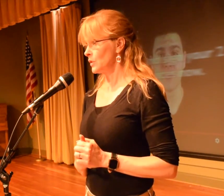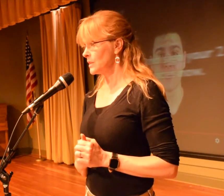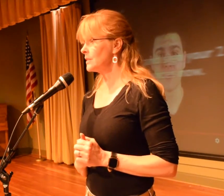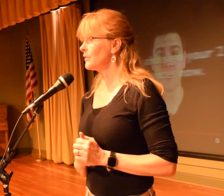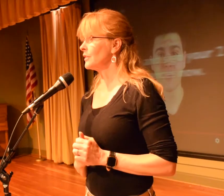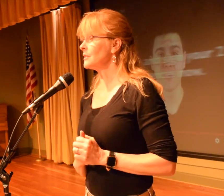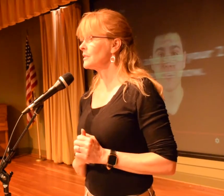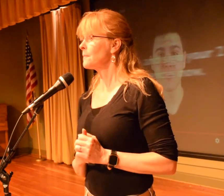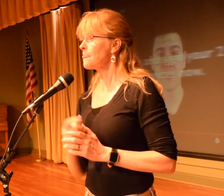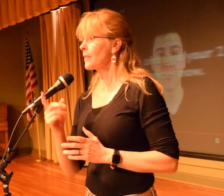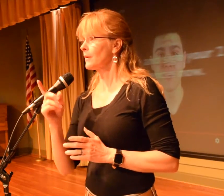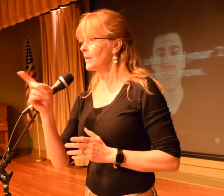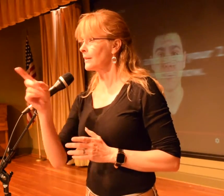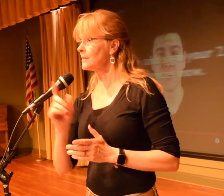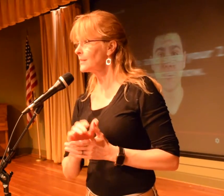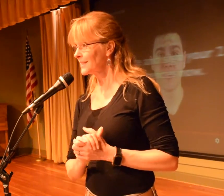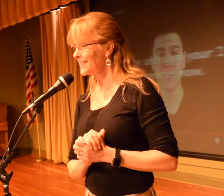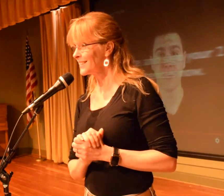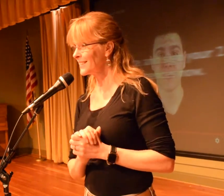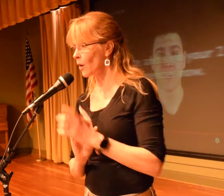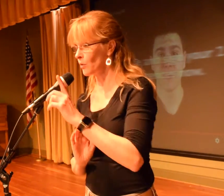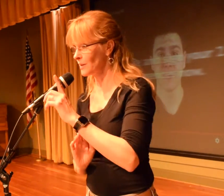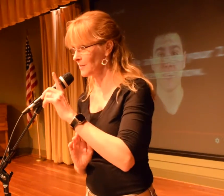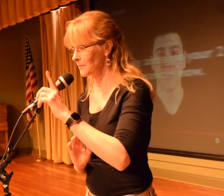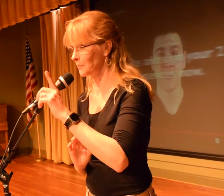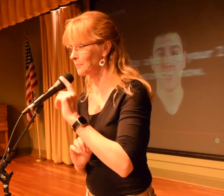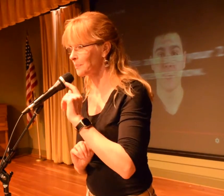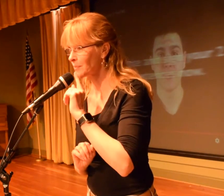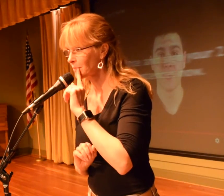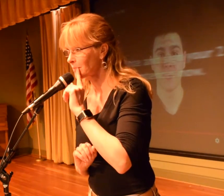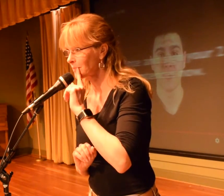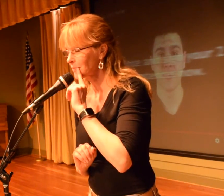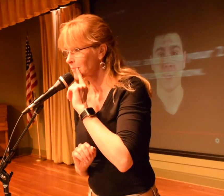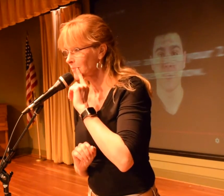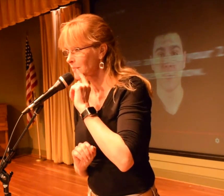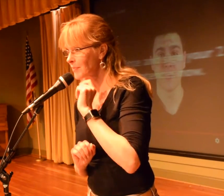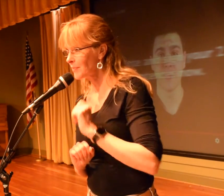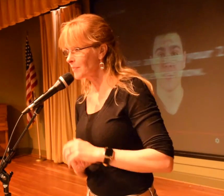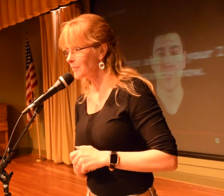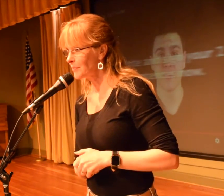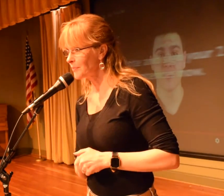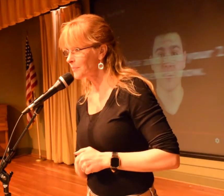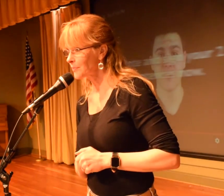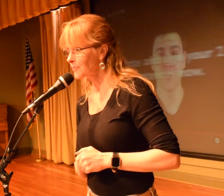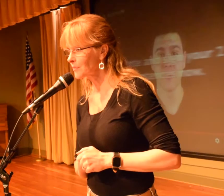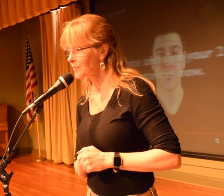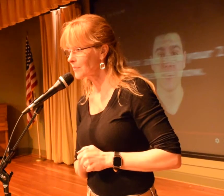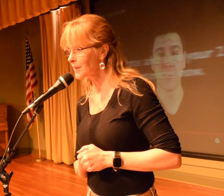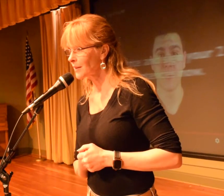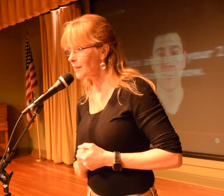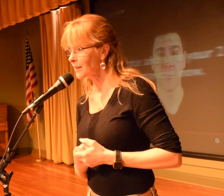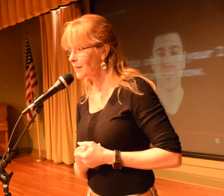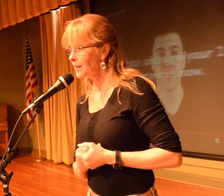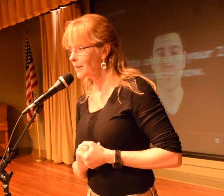is a difference. Yes. Is the noun before the pronoun, whatever, like, can you